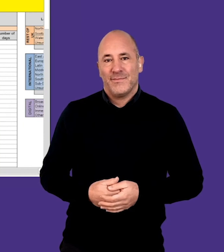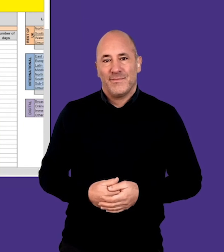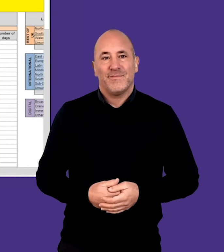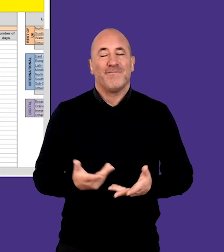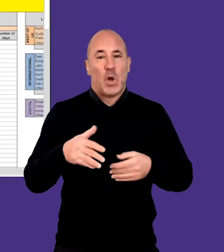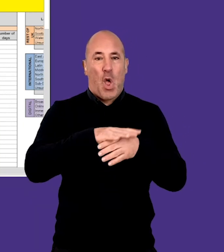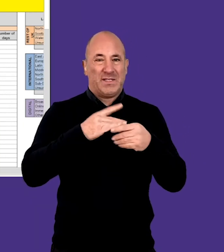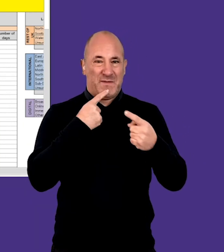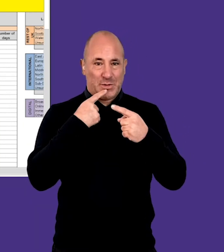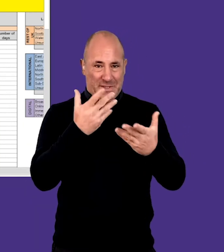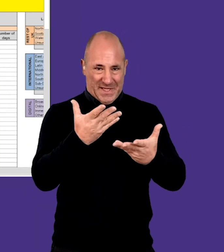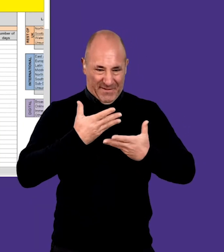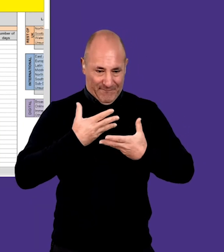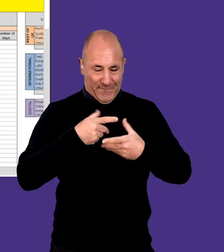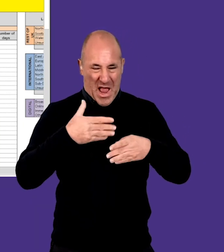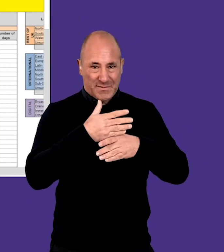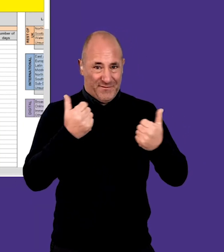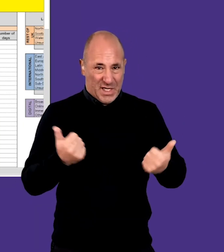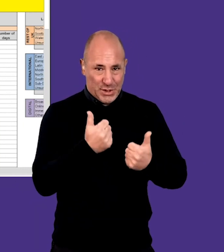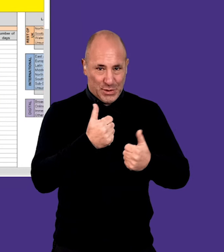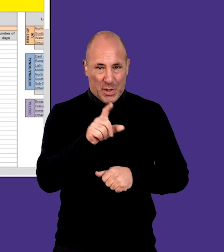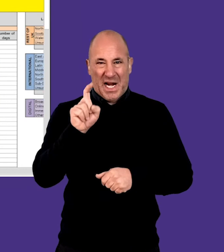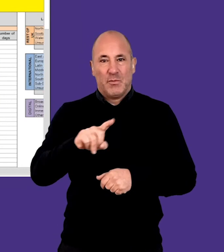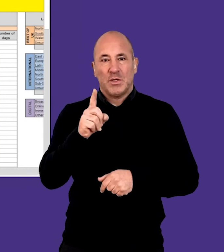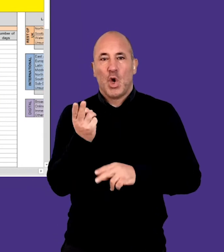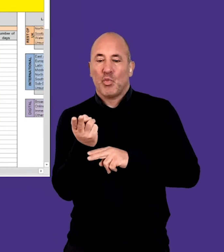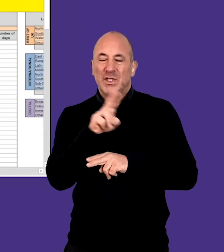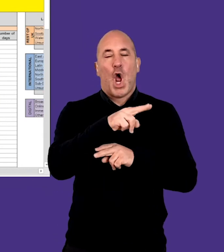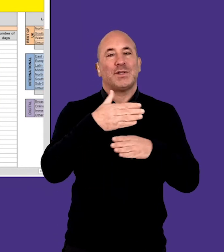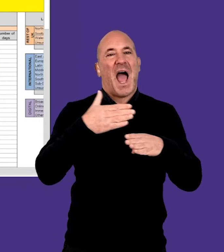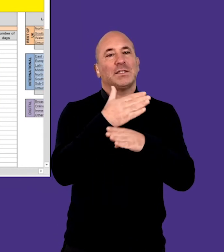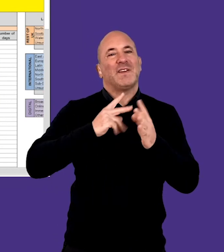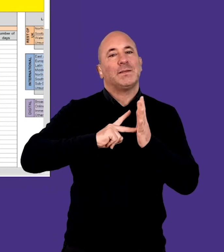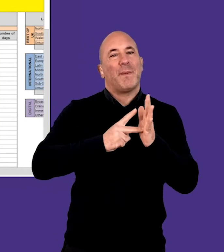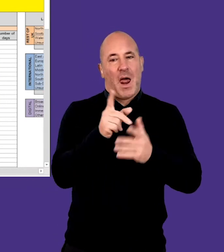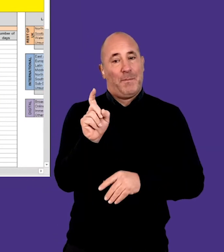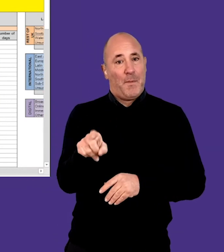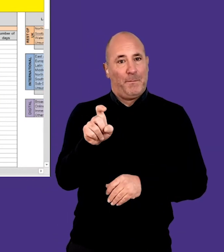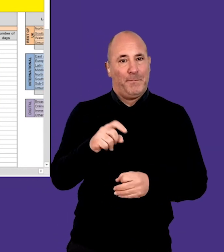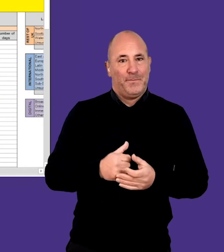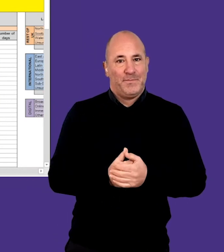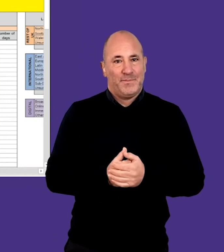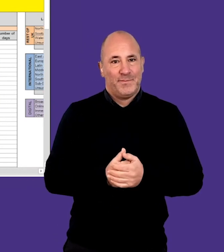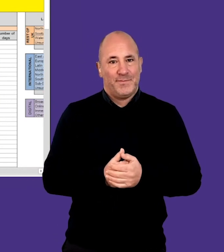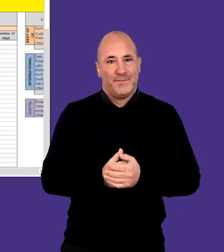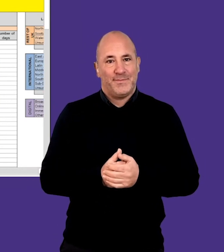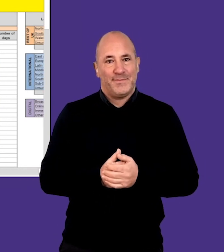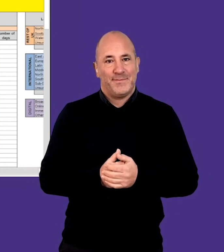When you've provided the location information for your activity, click Return to Activity Plan here at the top left.